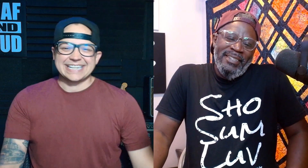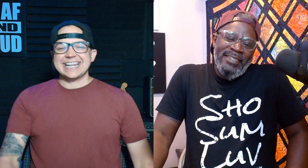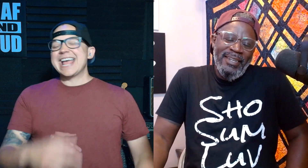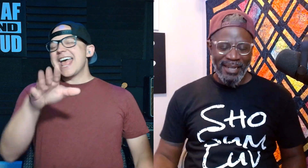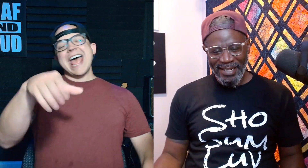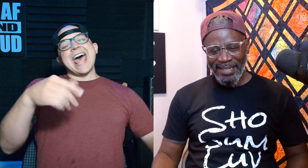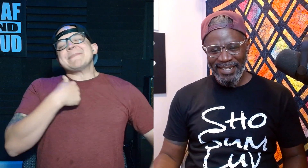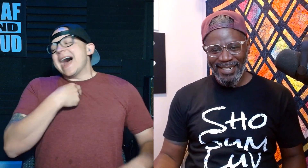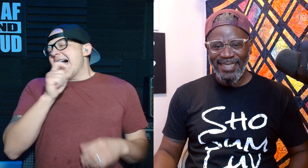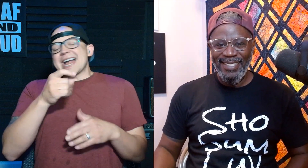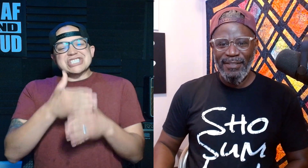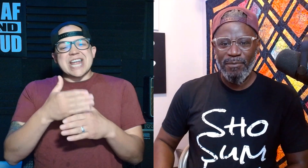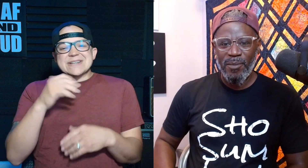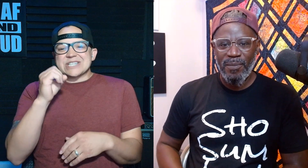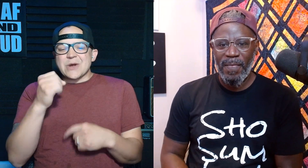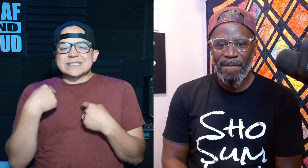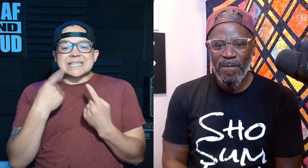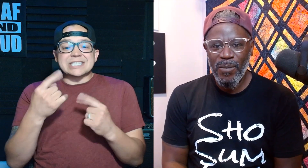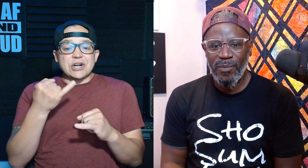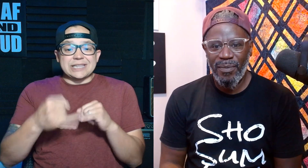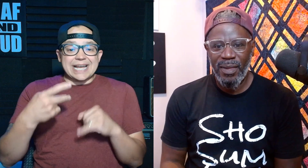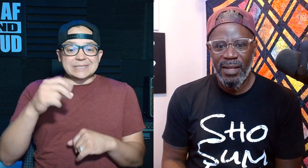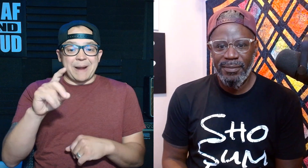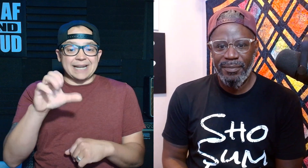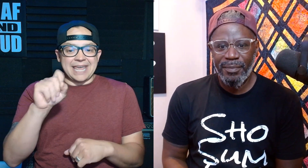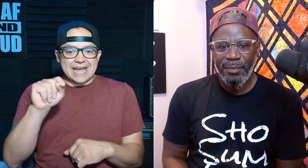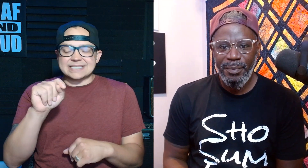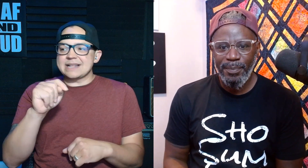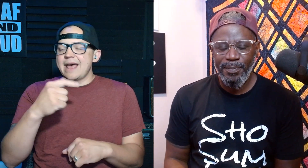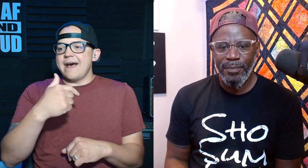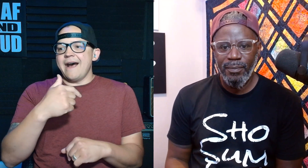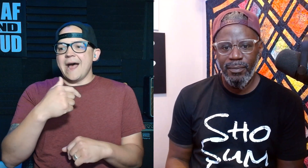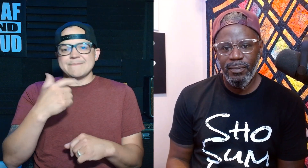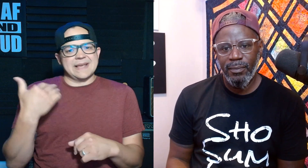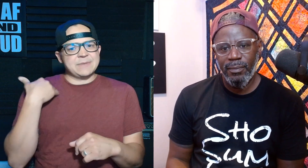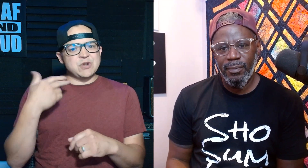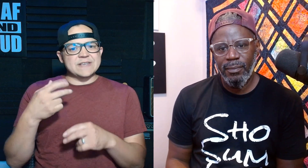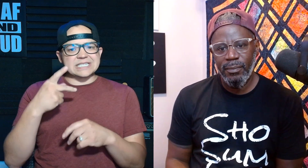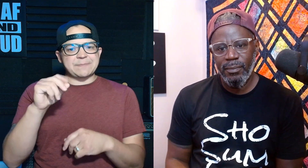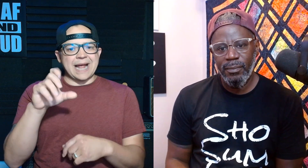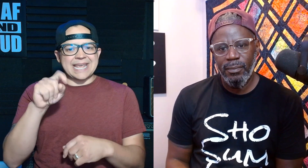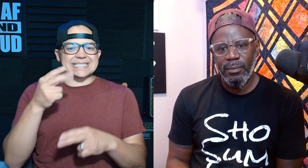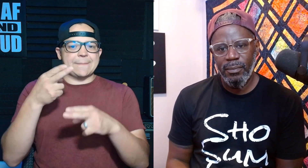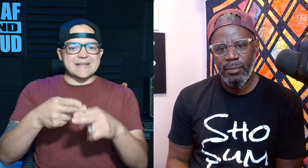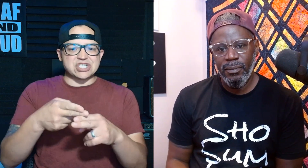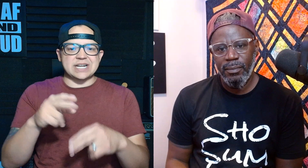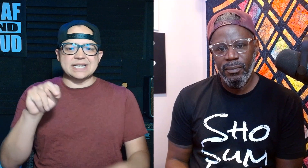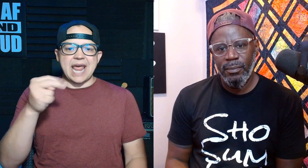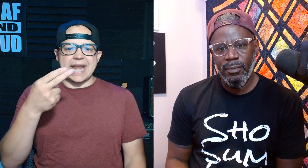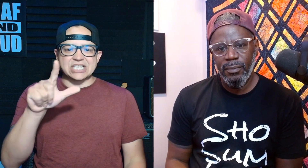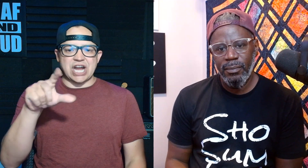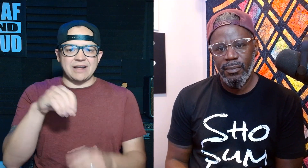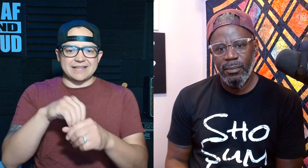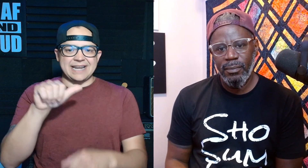Hey, I got to share. So since our last podcast, In the previous podcast, I